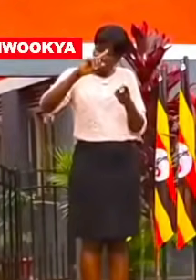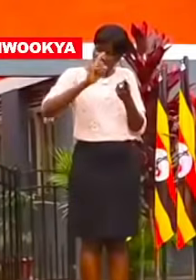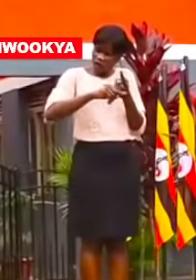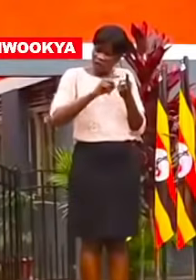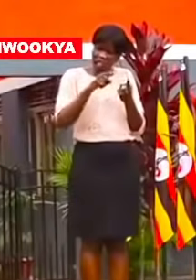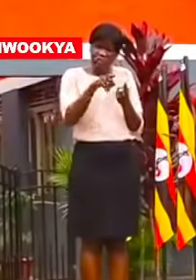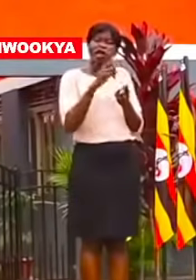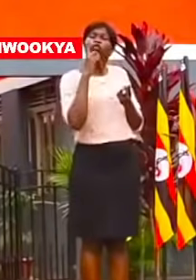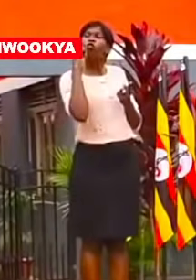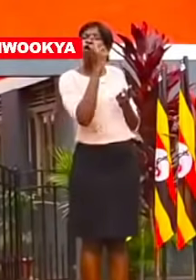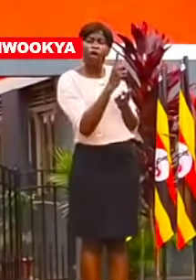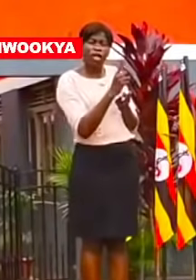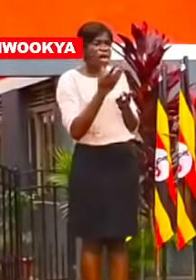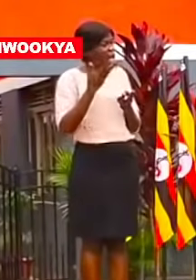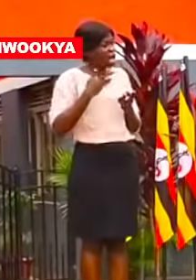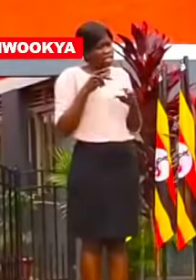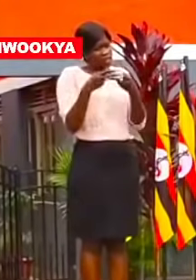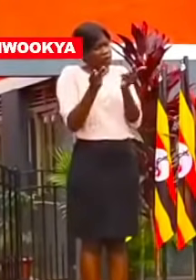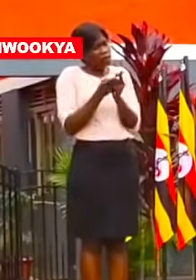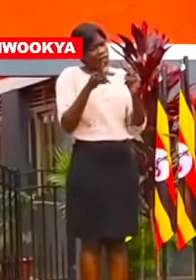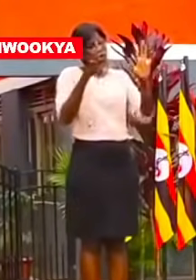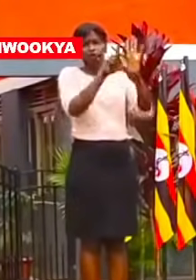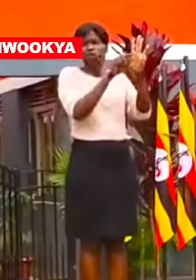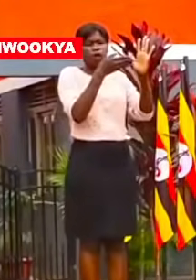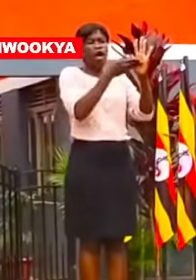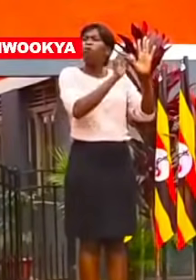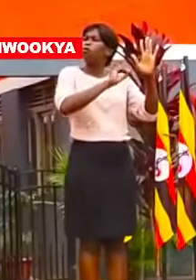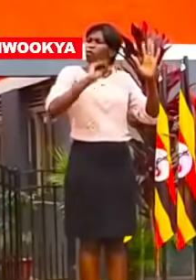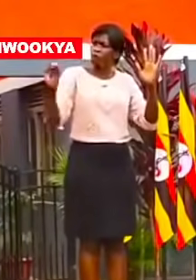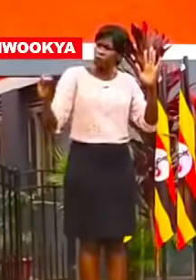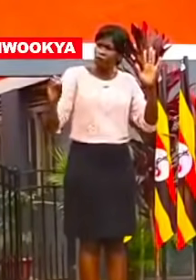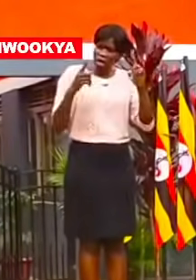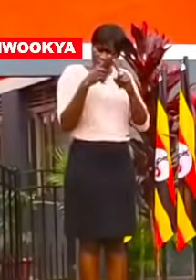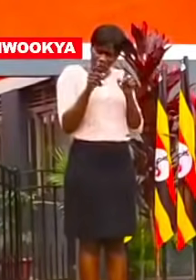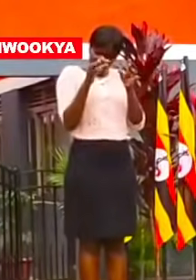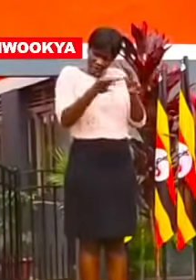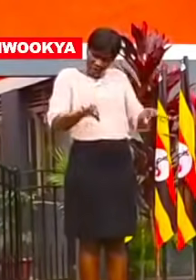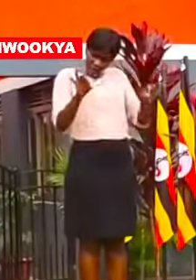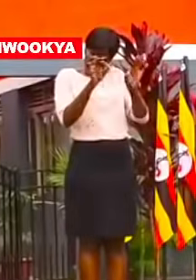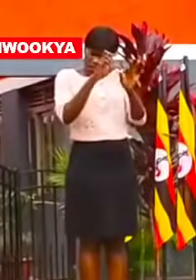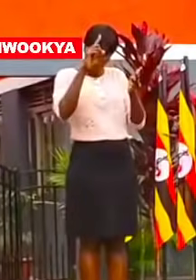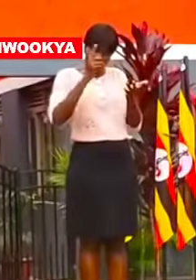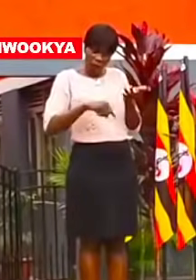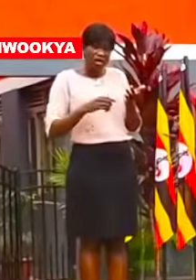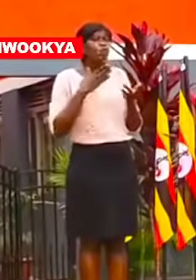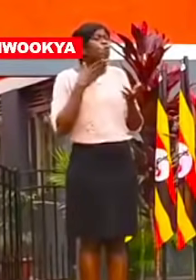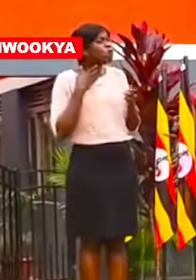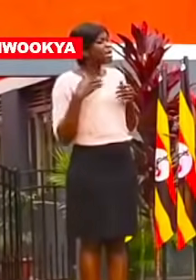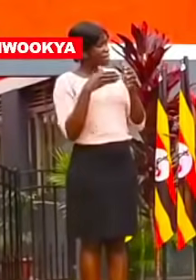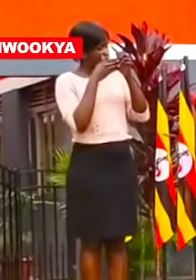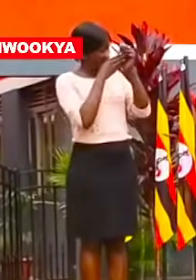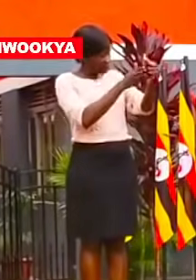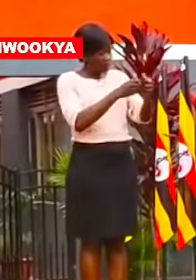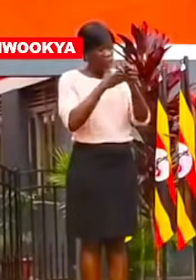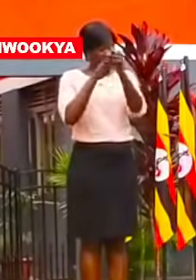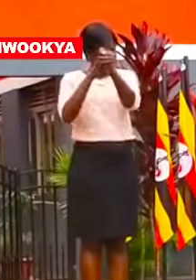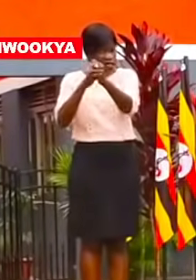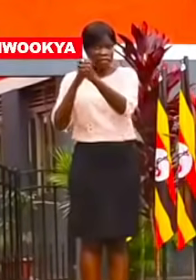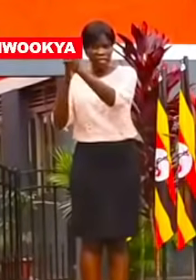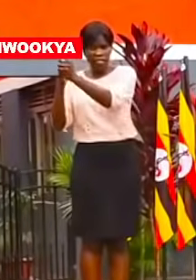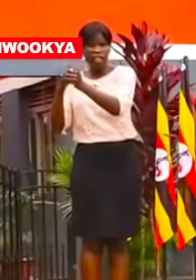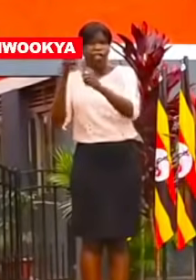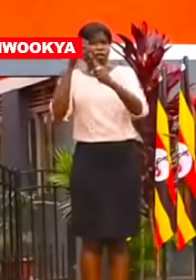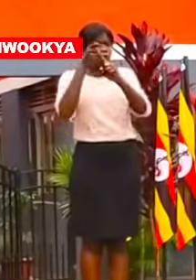order has got no place in law. But most importantly, we would like that leaders of